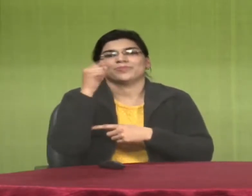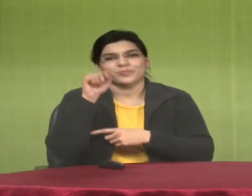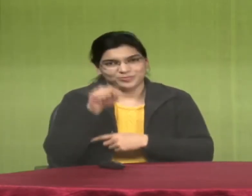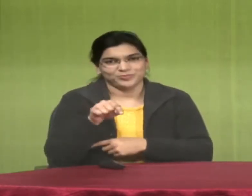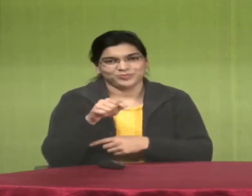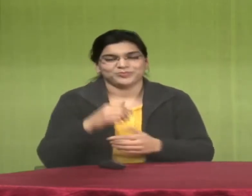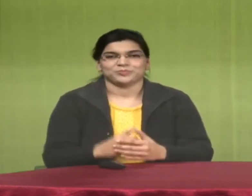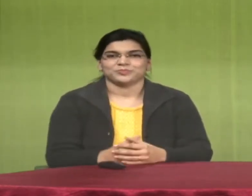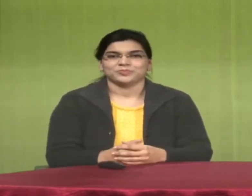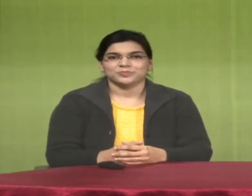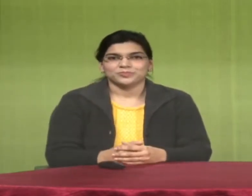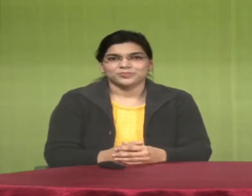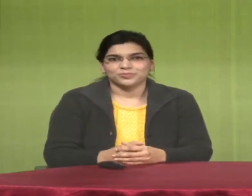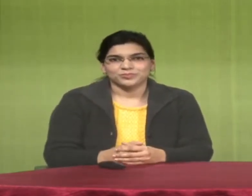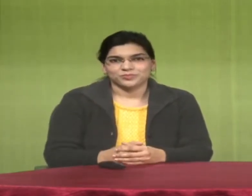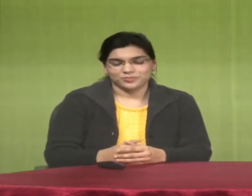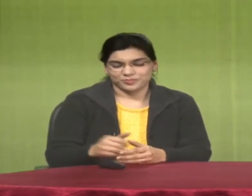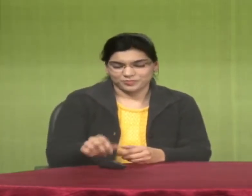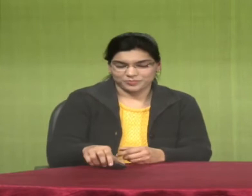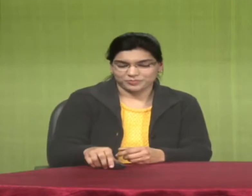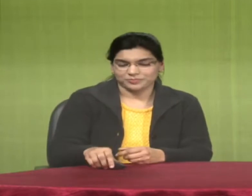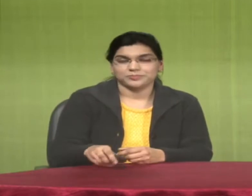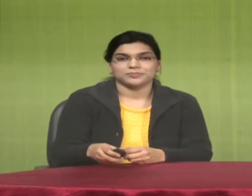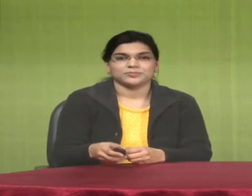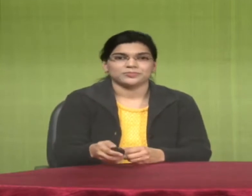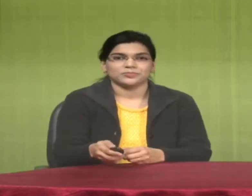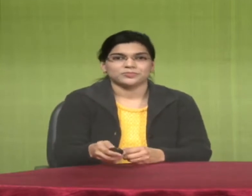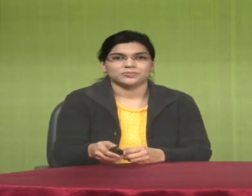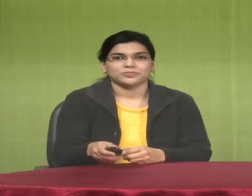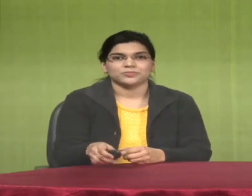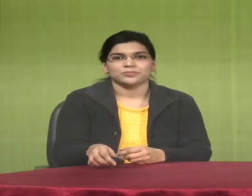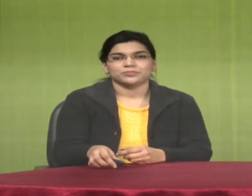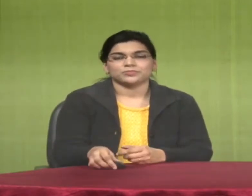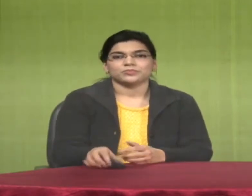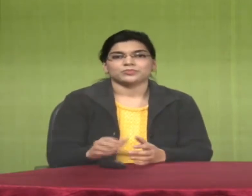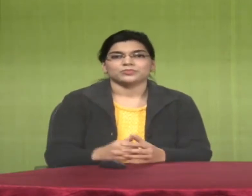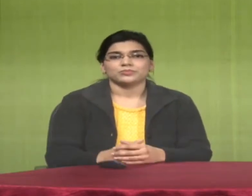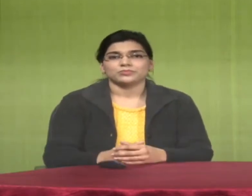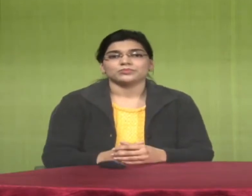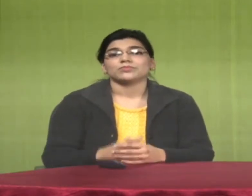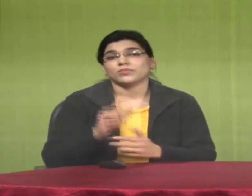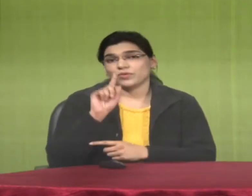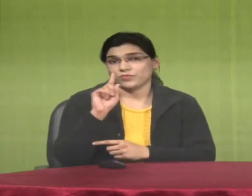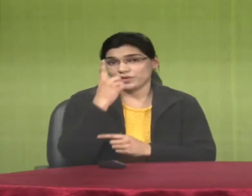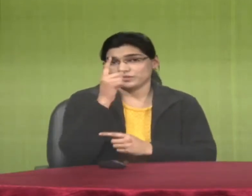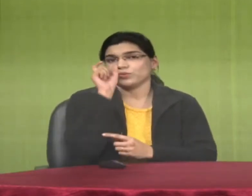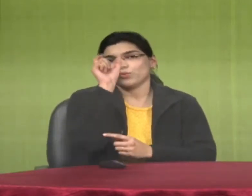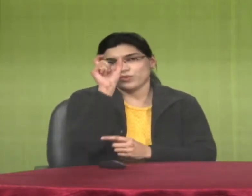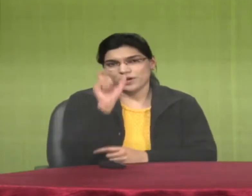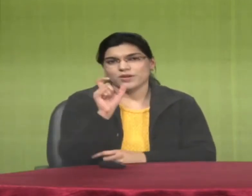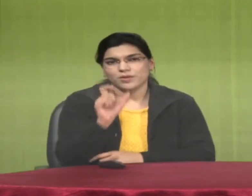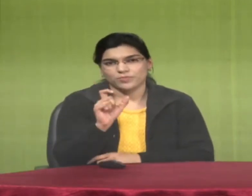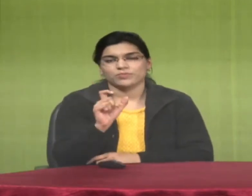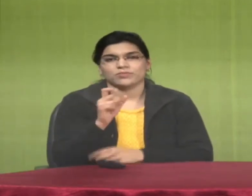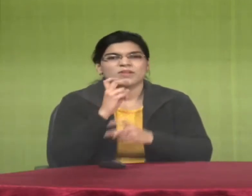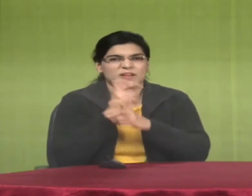for your understanding. First, we will do the